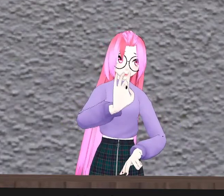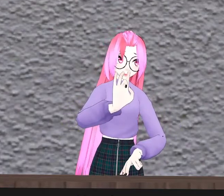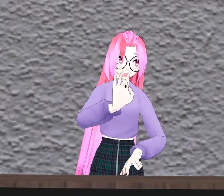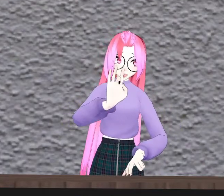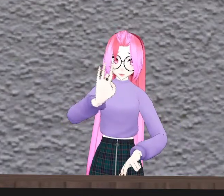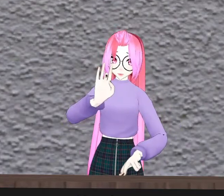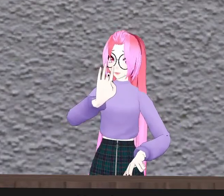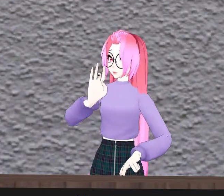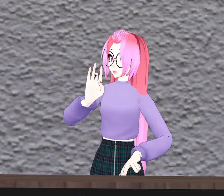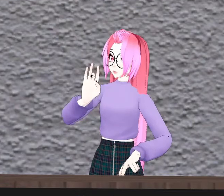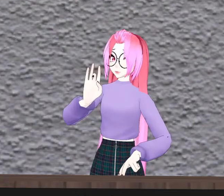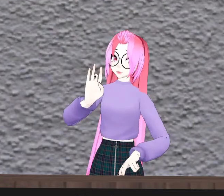8,